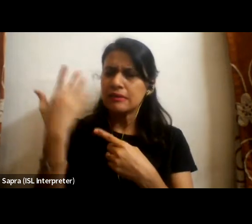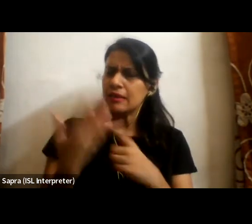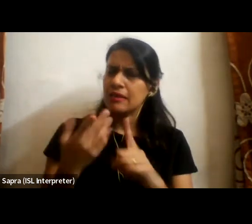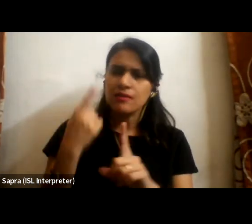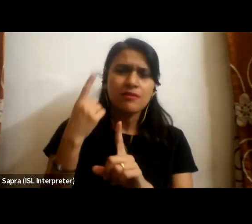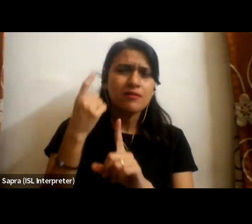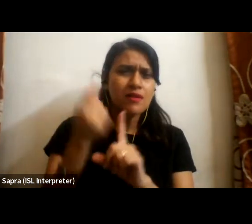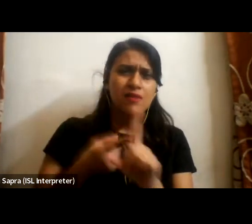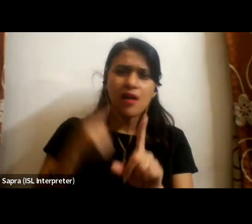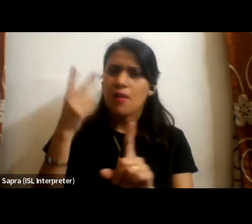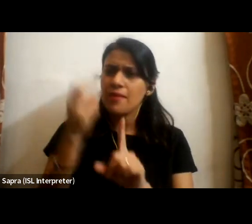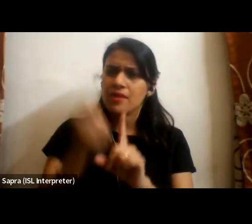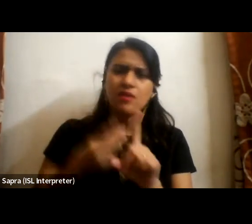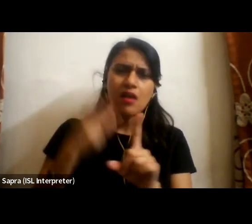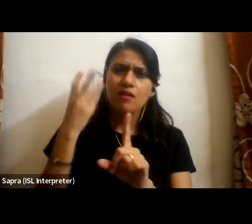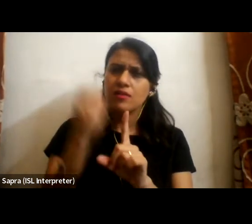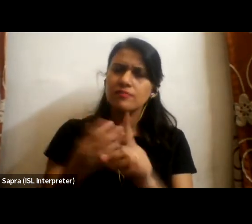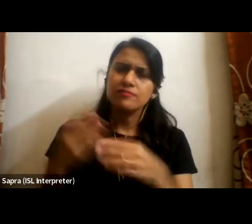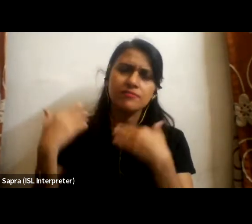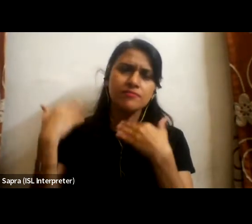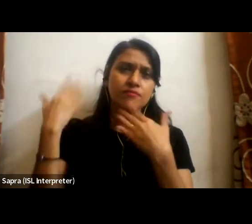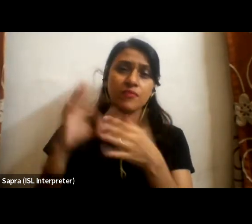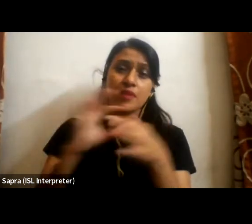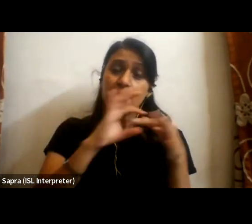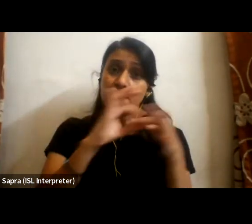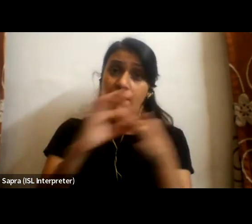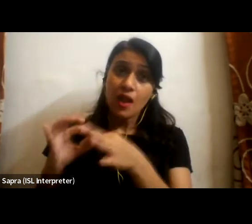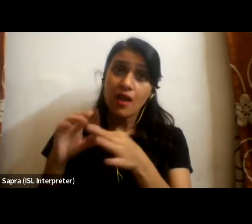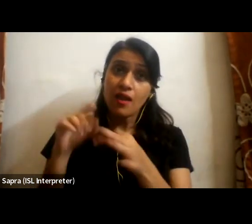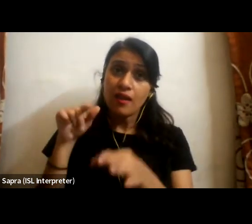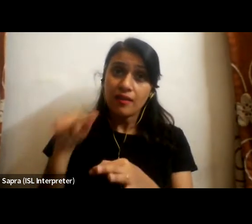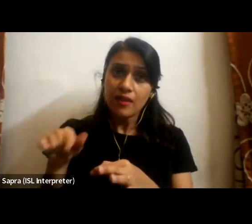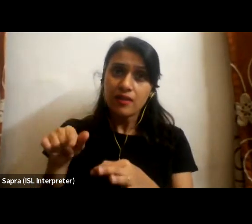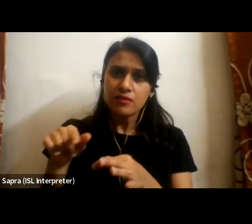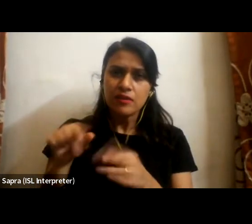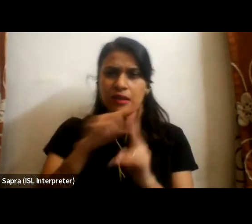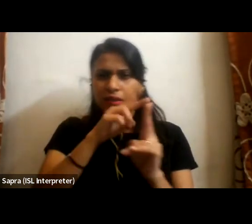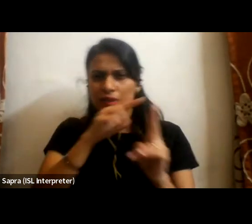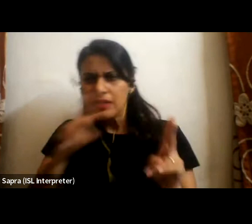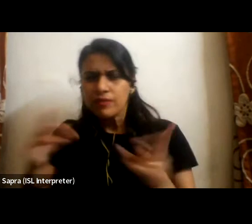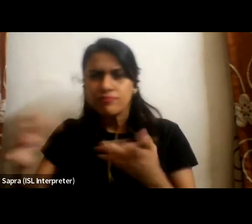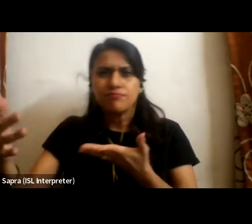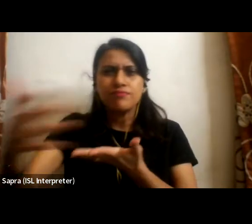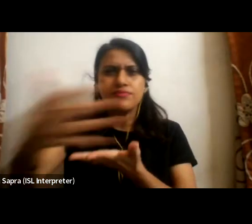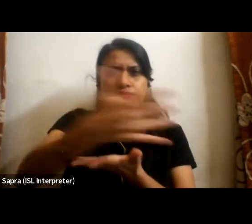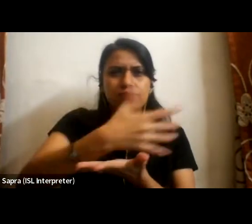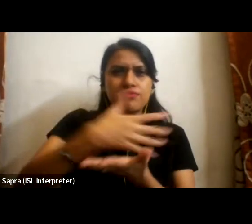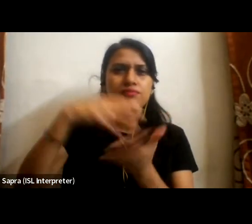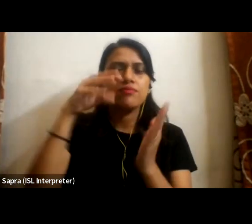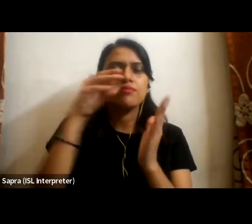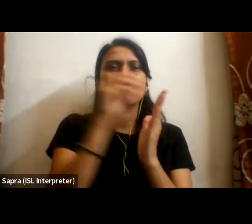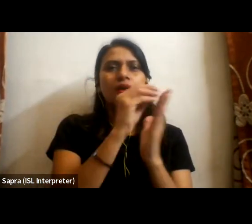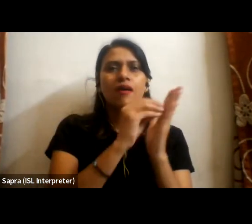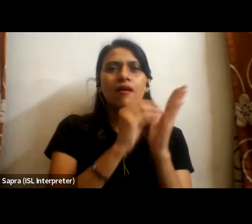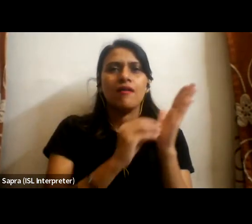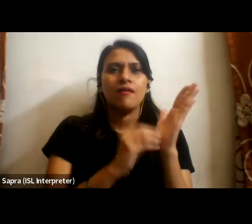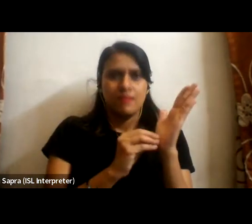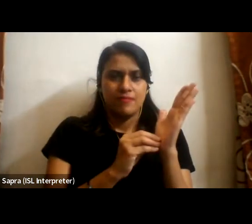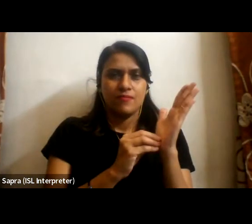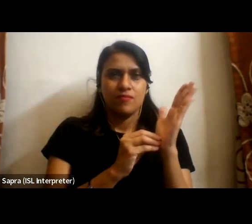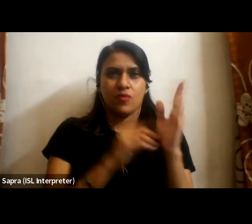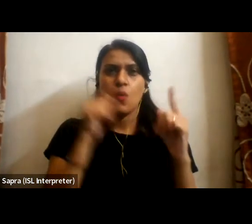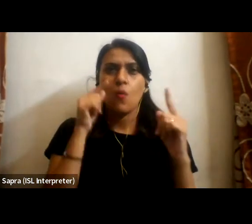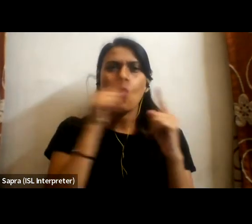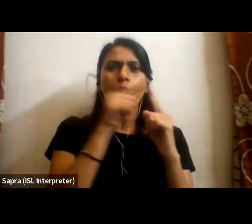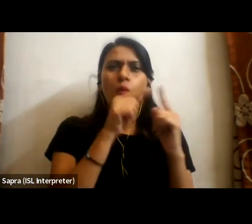decades, and also to sort of bring together various data points that have been put forth